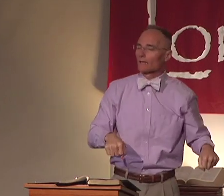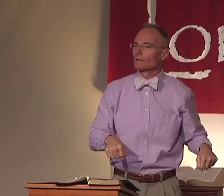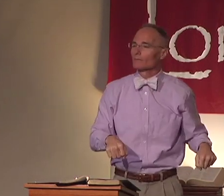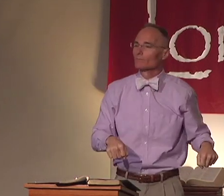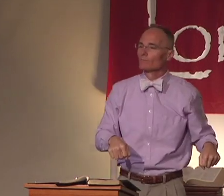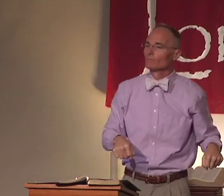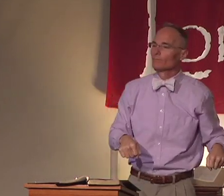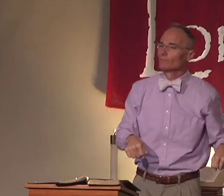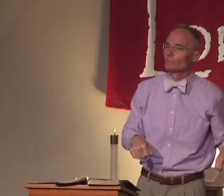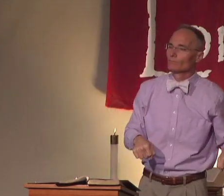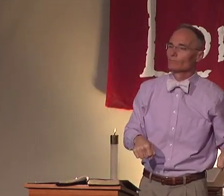But Jesus can.